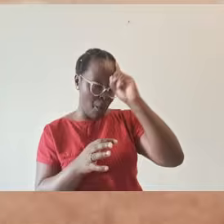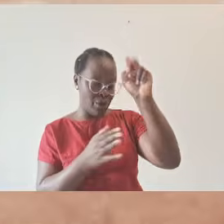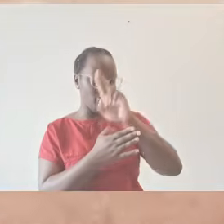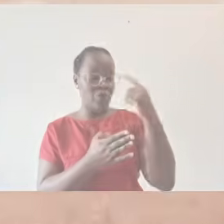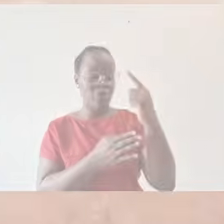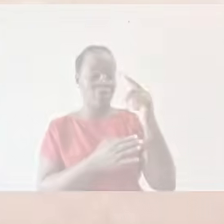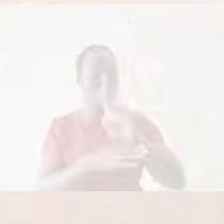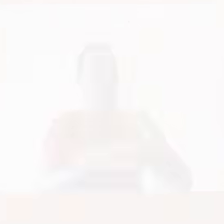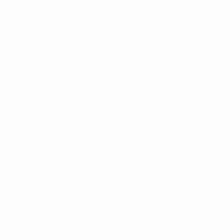assessment tools.